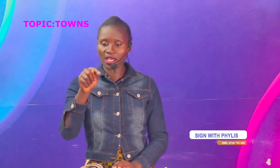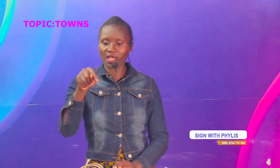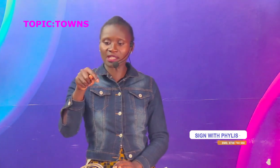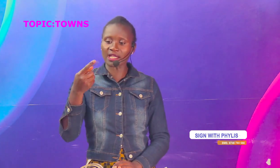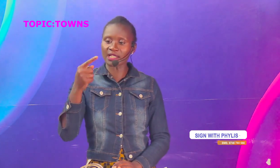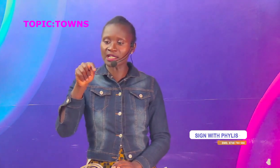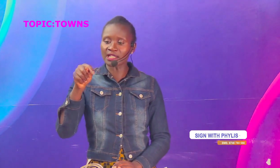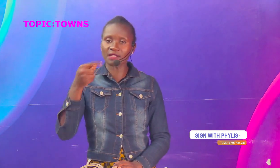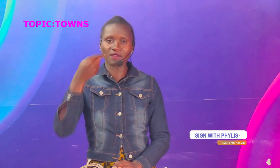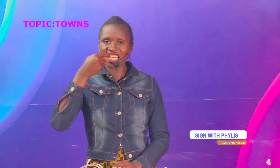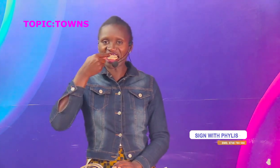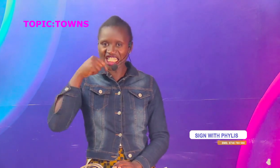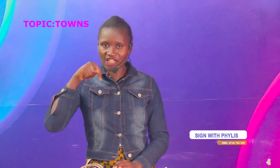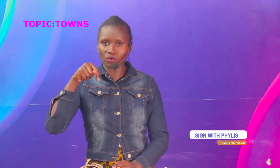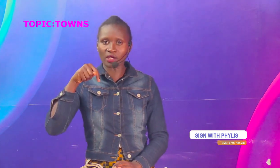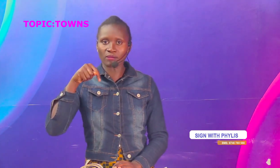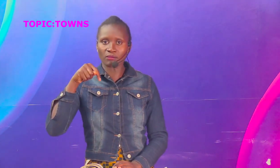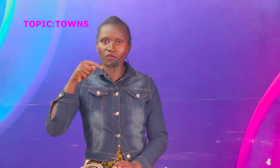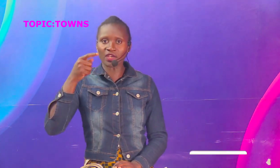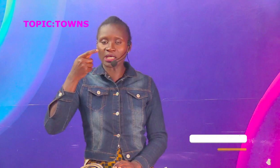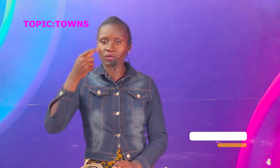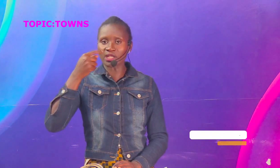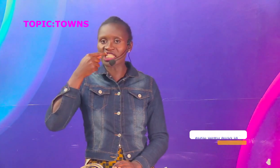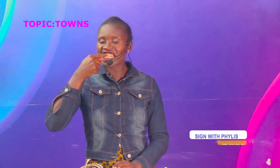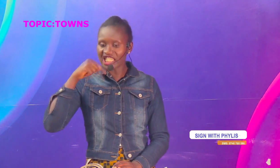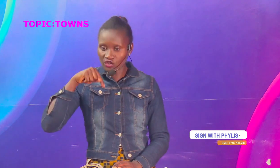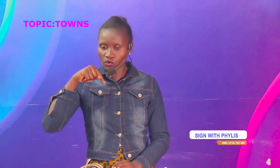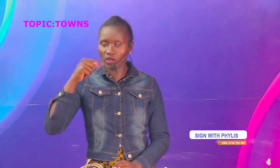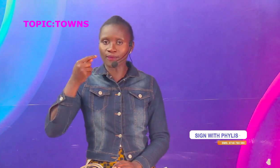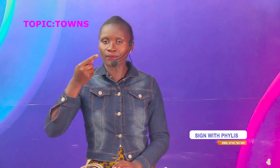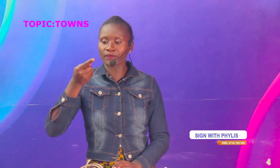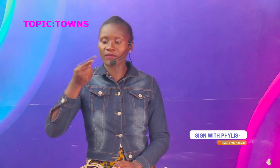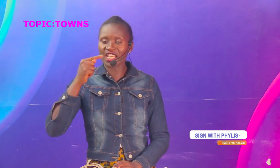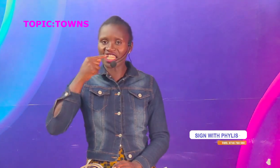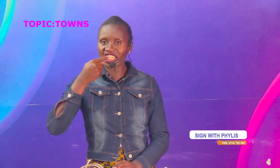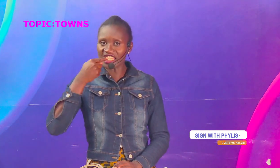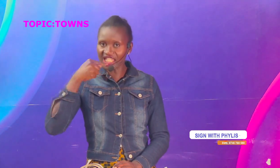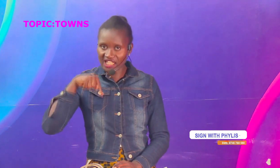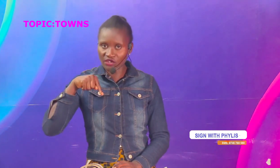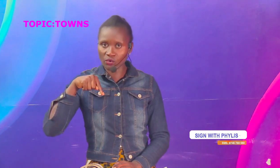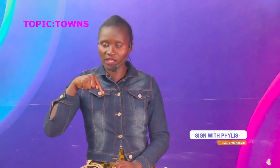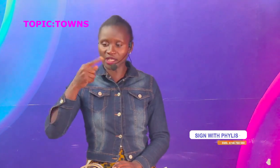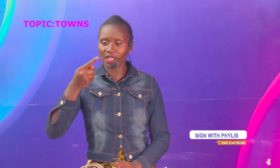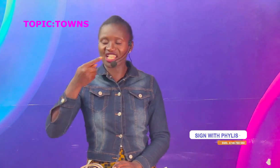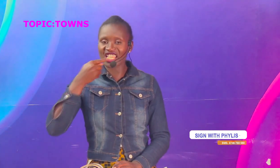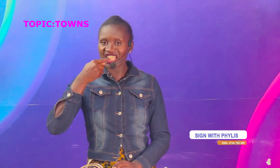like an index finger. Kitui, moving downwards. Kitui. It is Kitui,